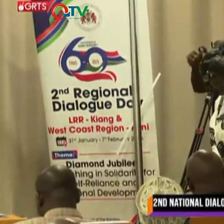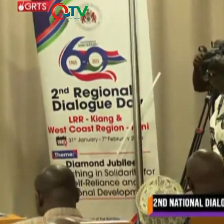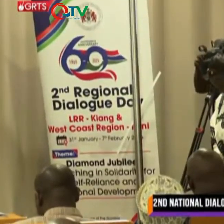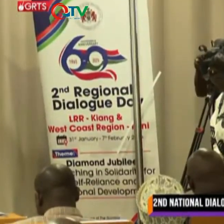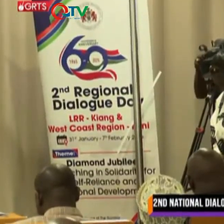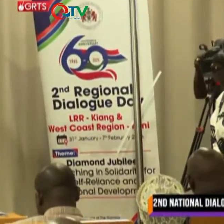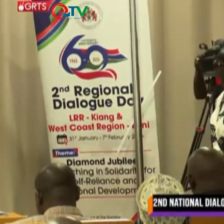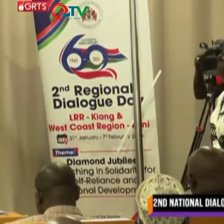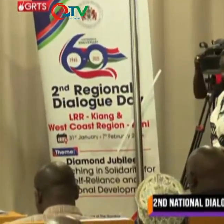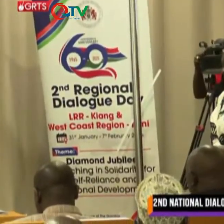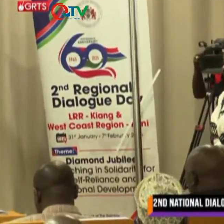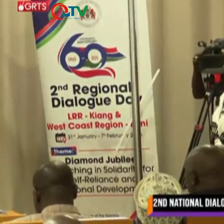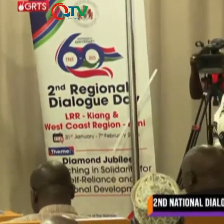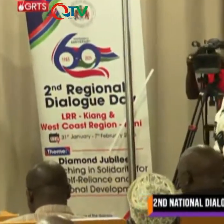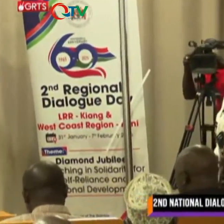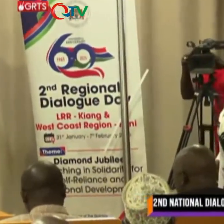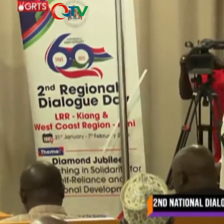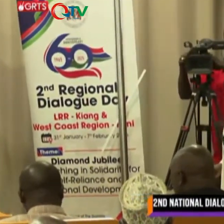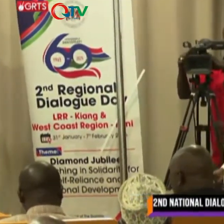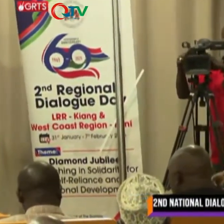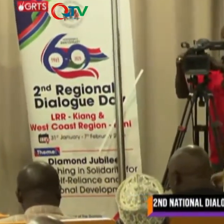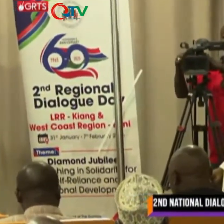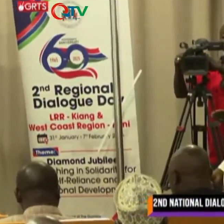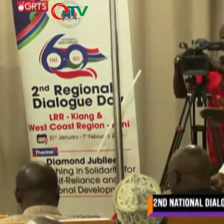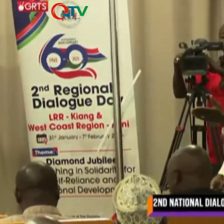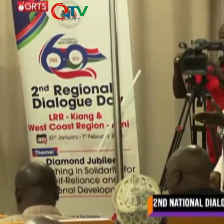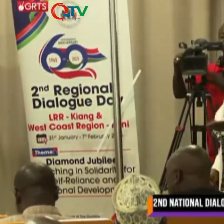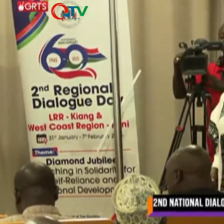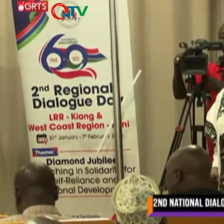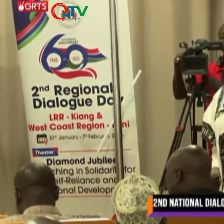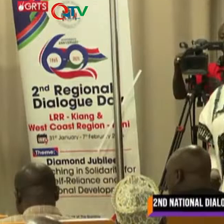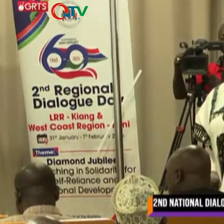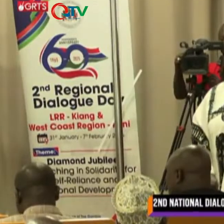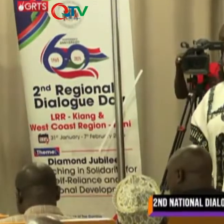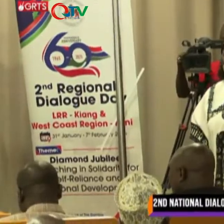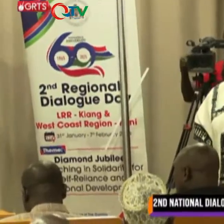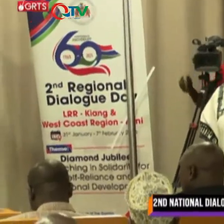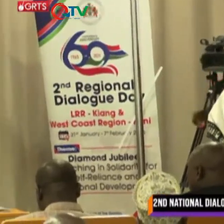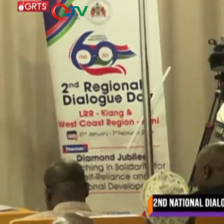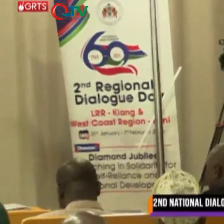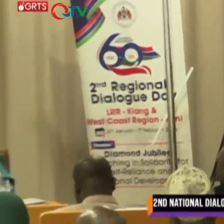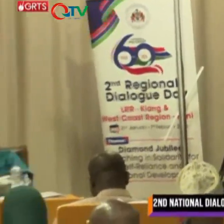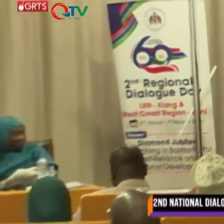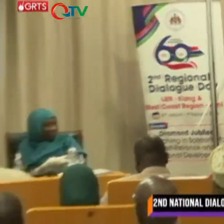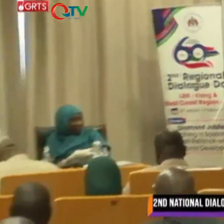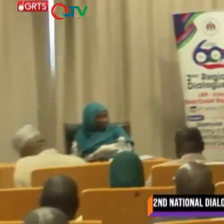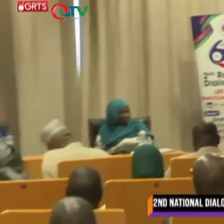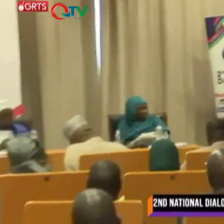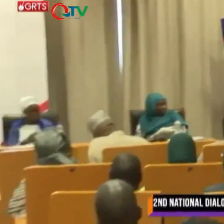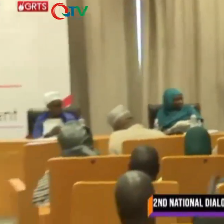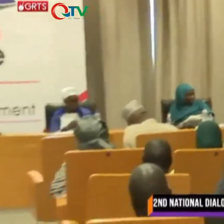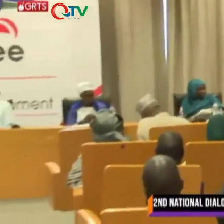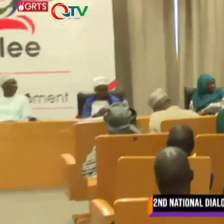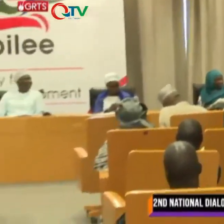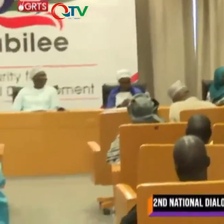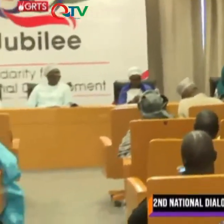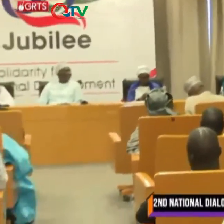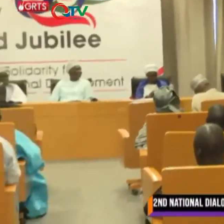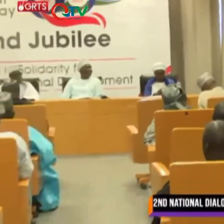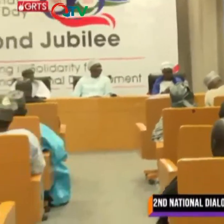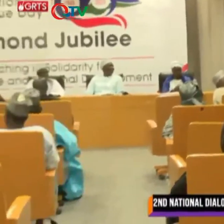bijanne na minister bijanne. Nyaba neki bala siring. Wali ngaminto momento